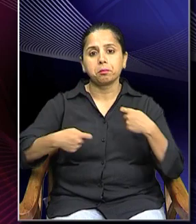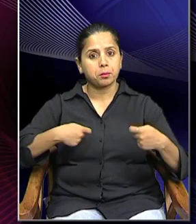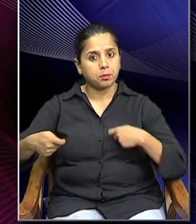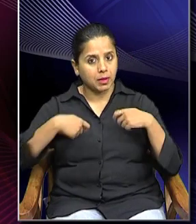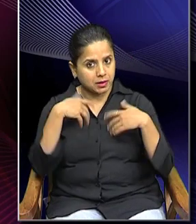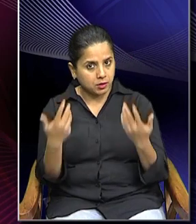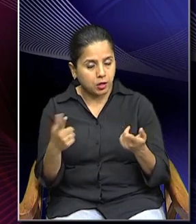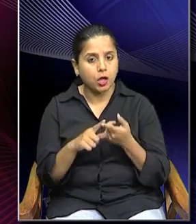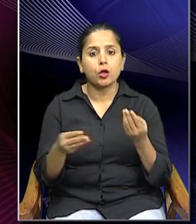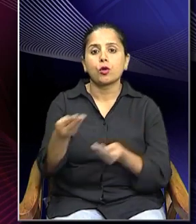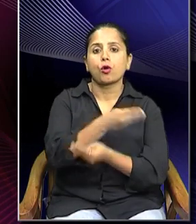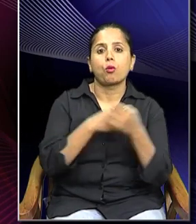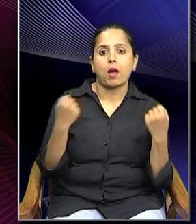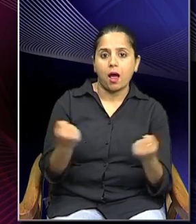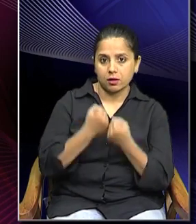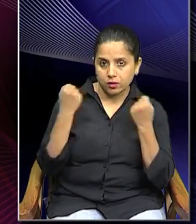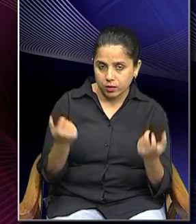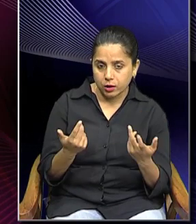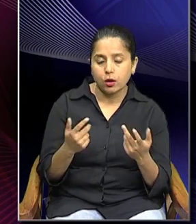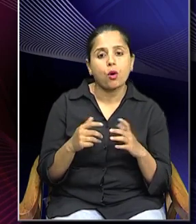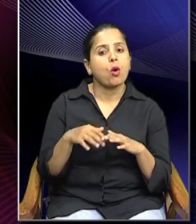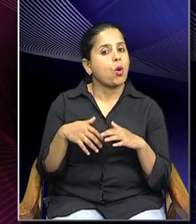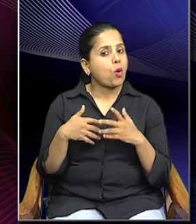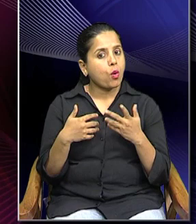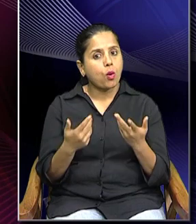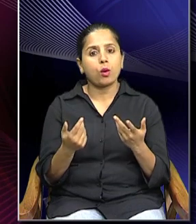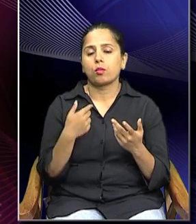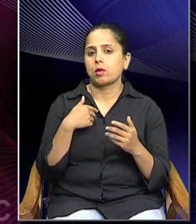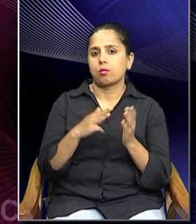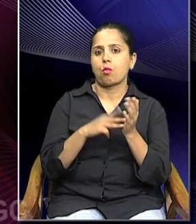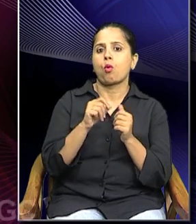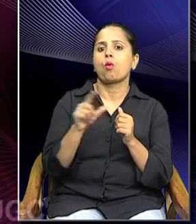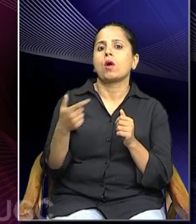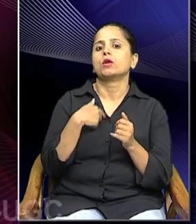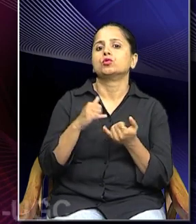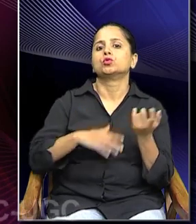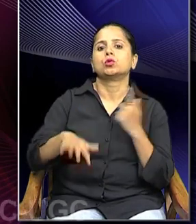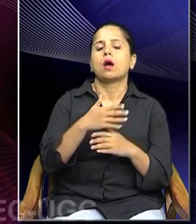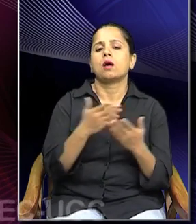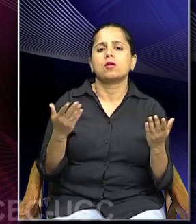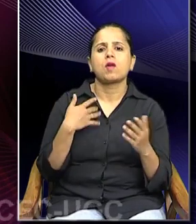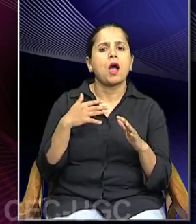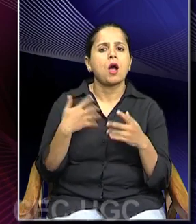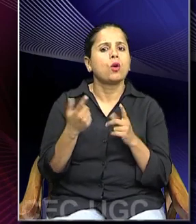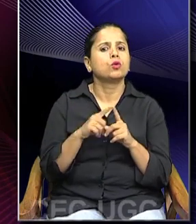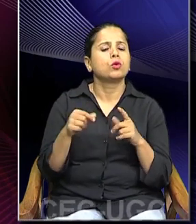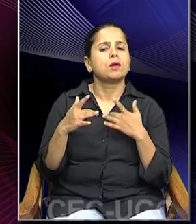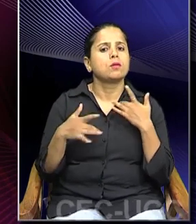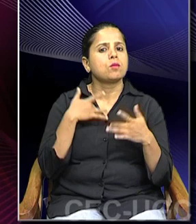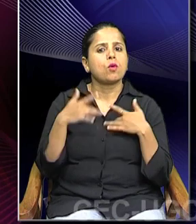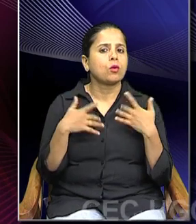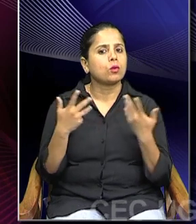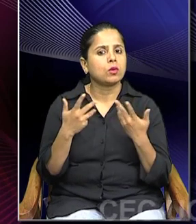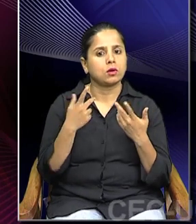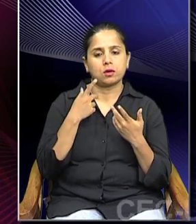talk about economic activities, or we are kind of immoral in the society? How do we do away with our emotions